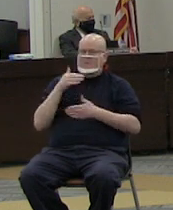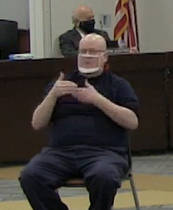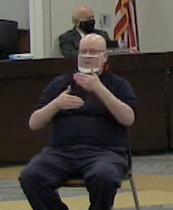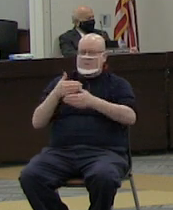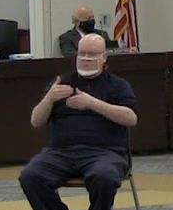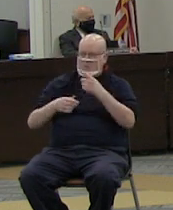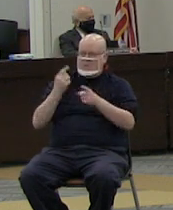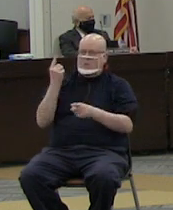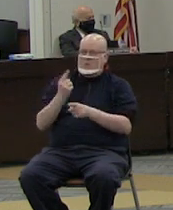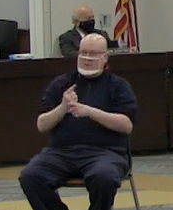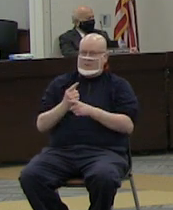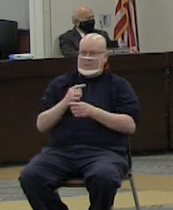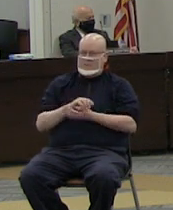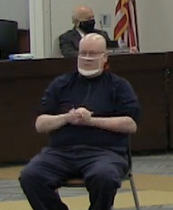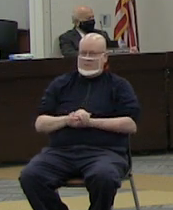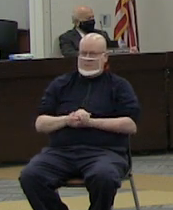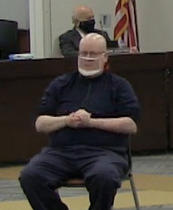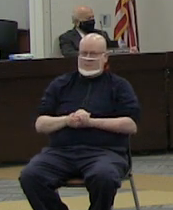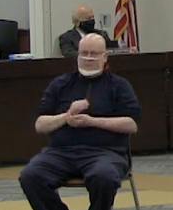path.